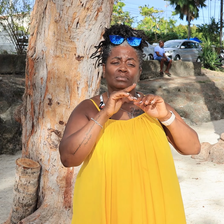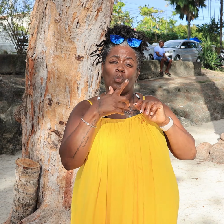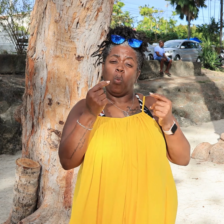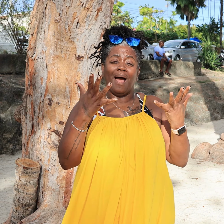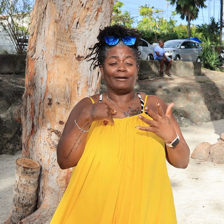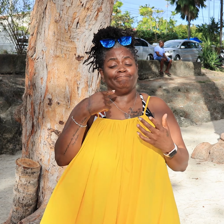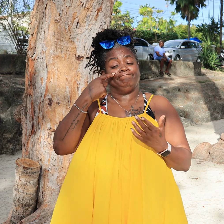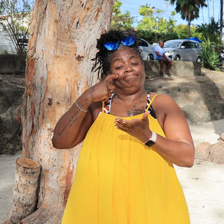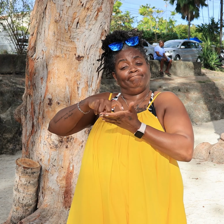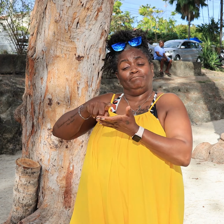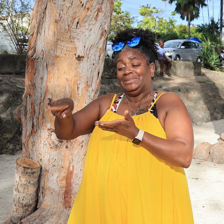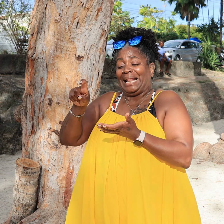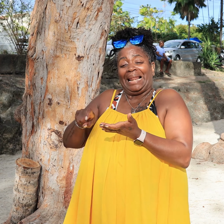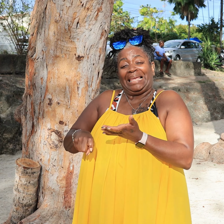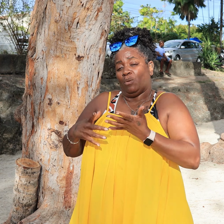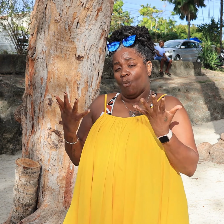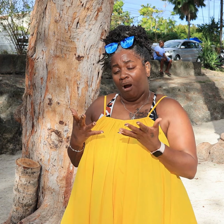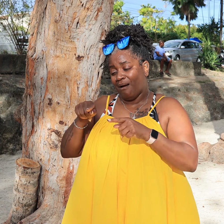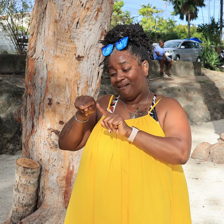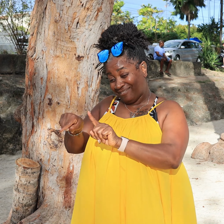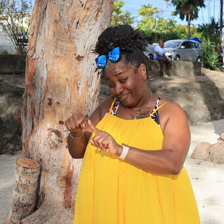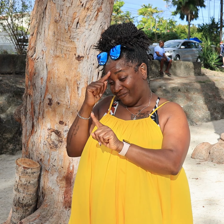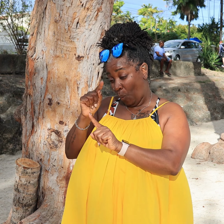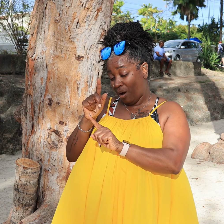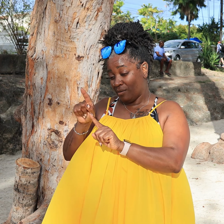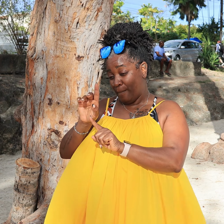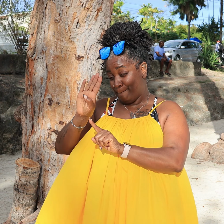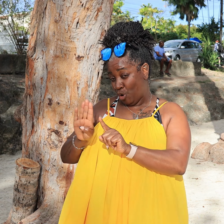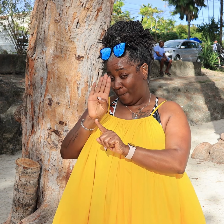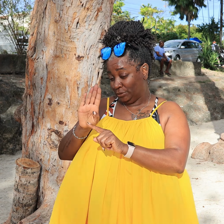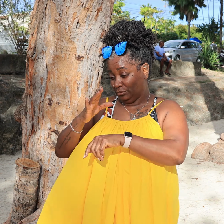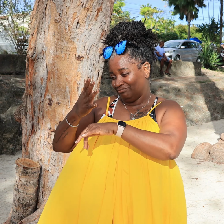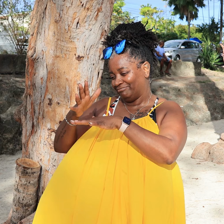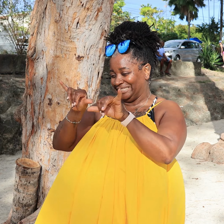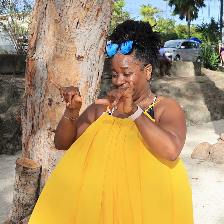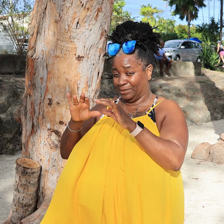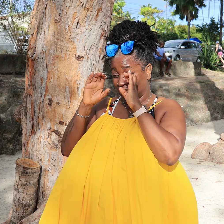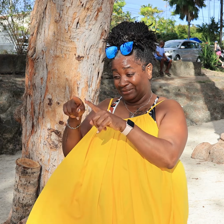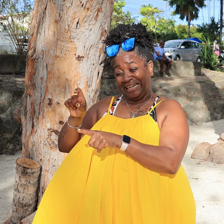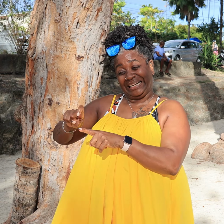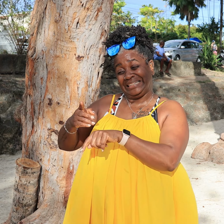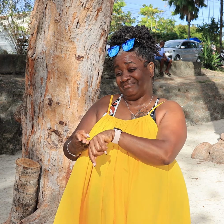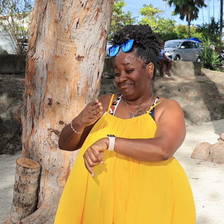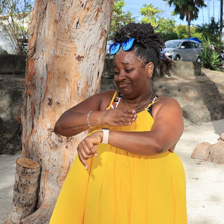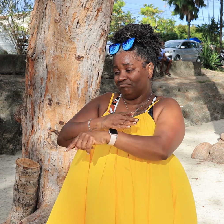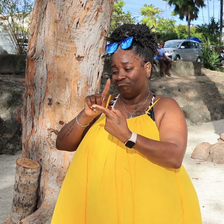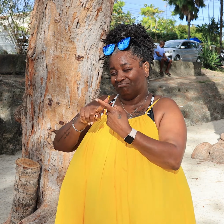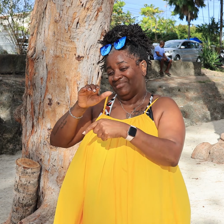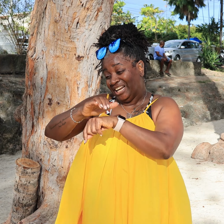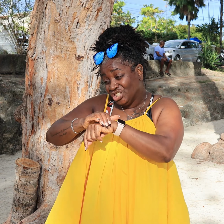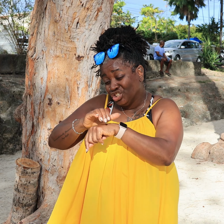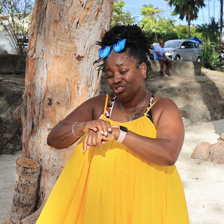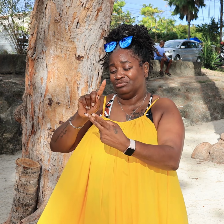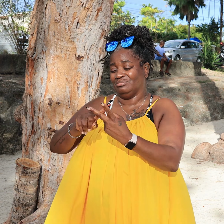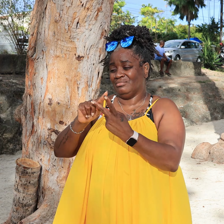like hearing students. And so I noticed that in Barbados, the education system truly needs improving in